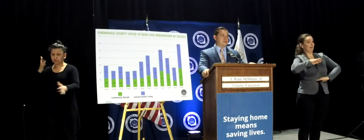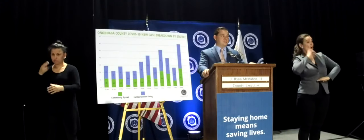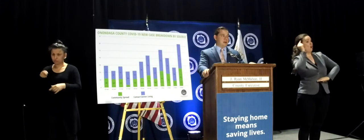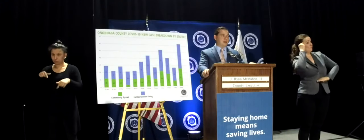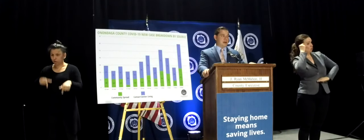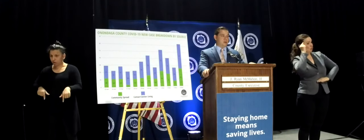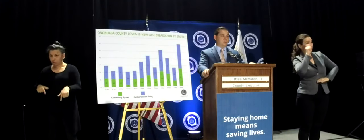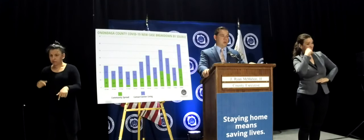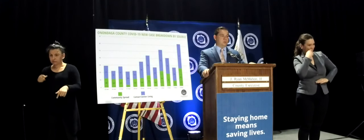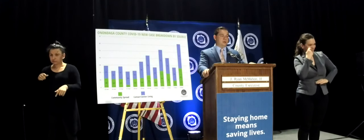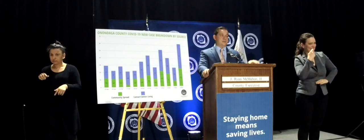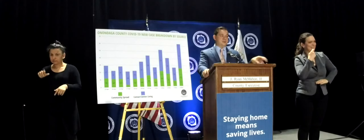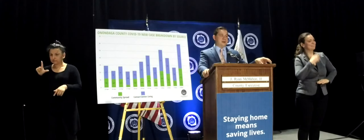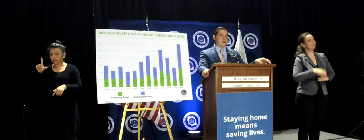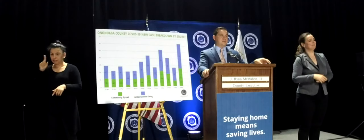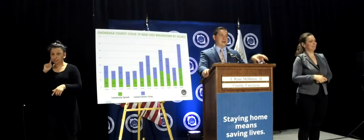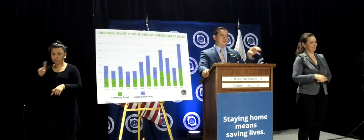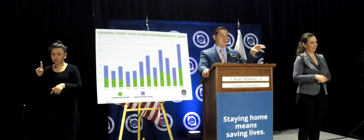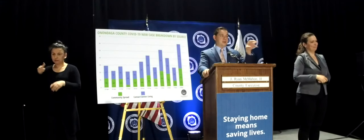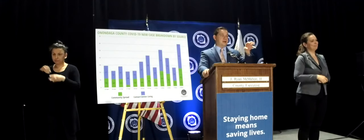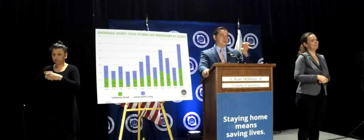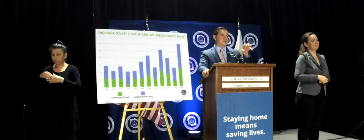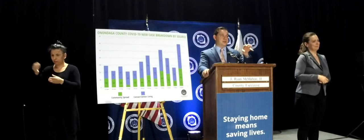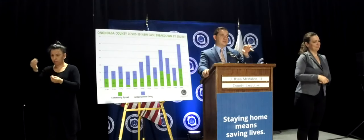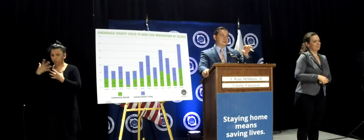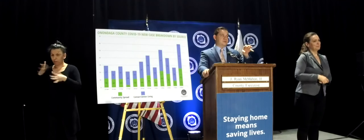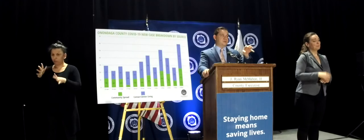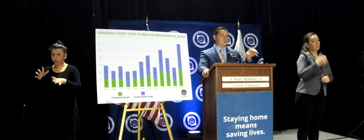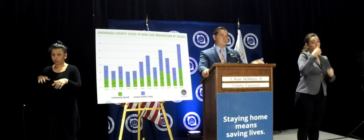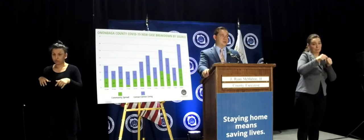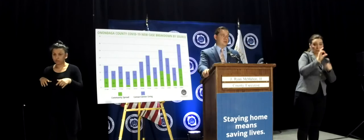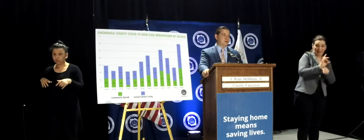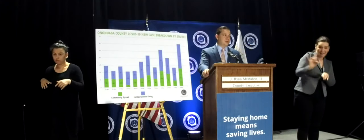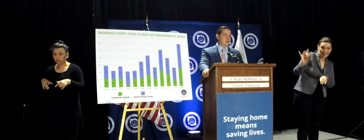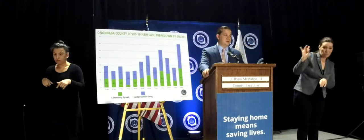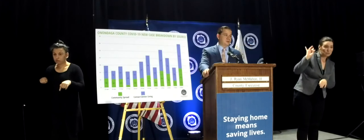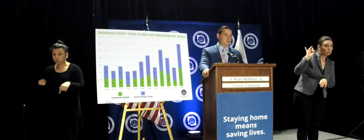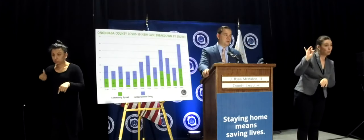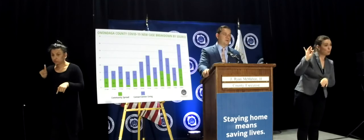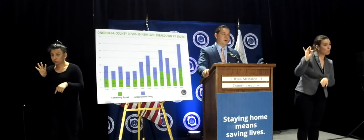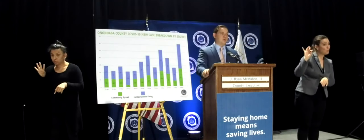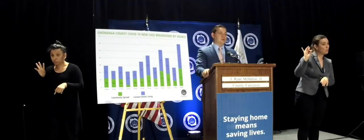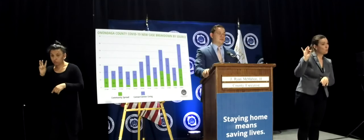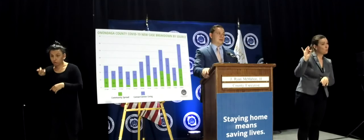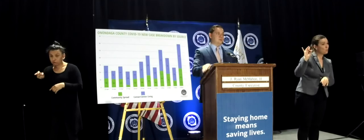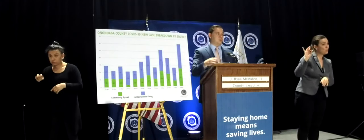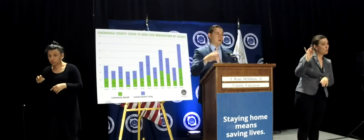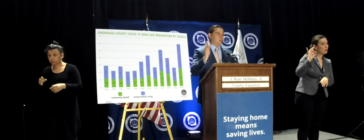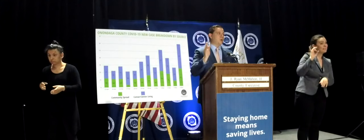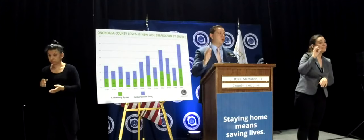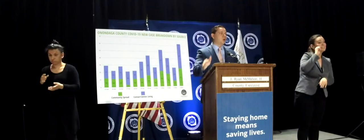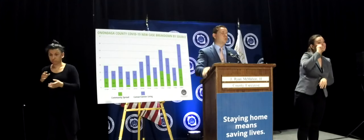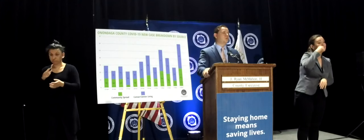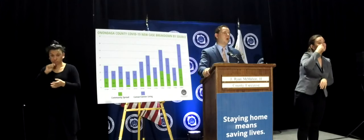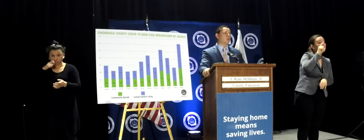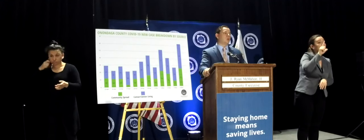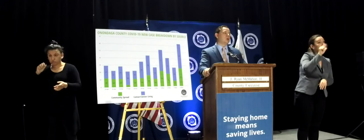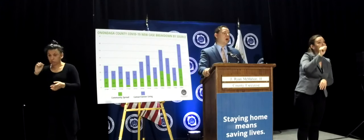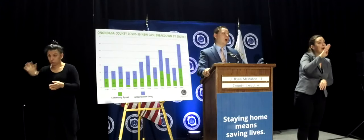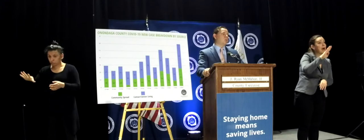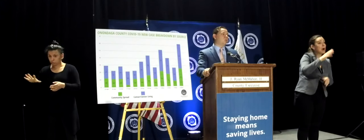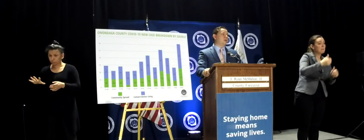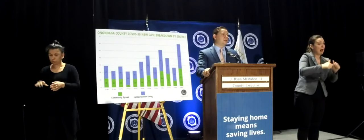14,000 tests in my county alone on these labs, and every other county in the state's going to have to do the same thing. The 24-hour turn times are going out the window.